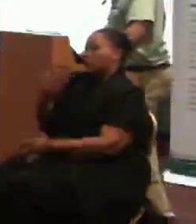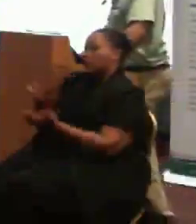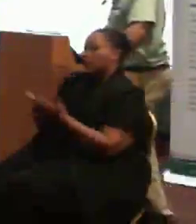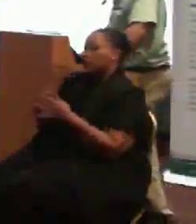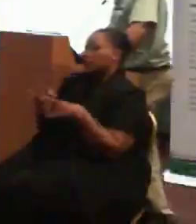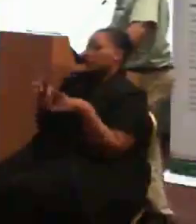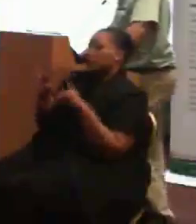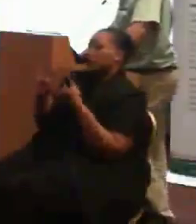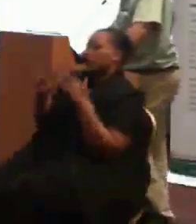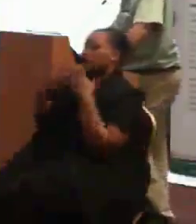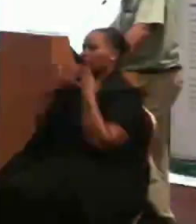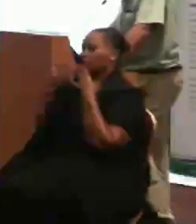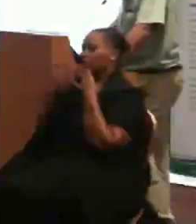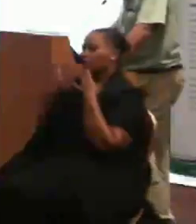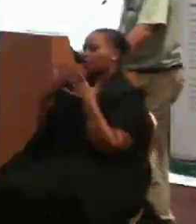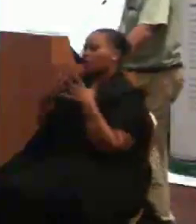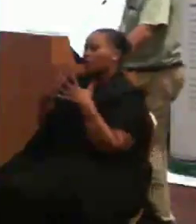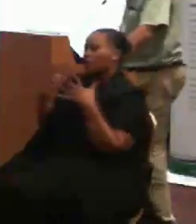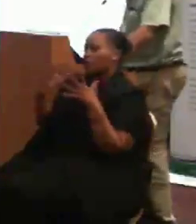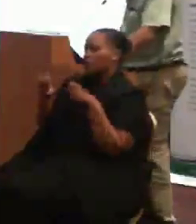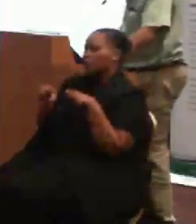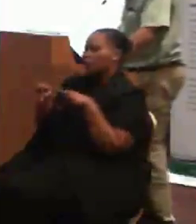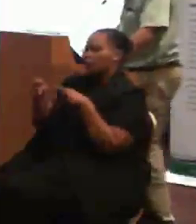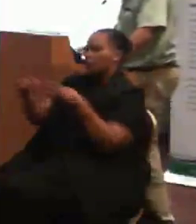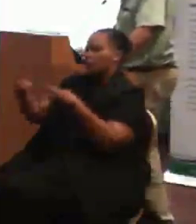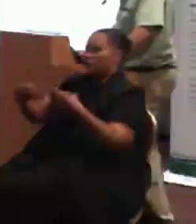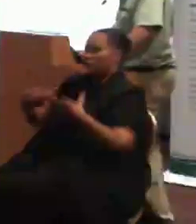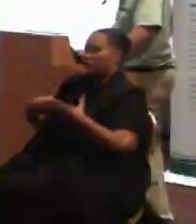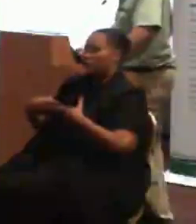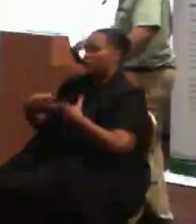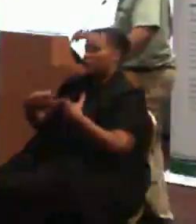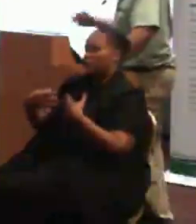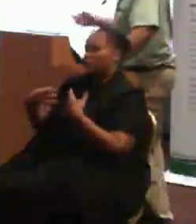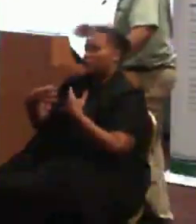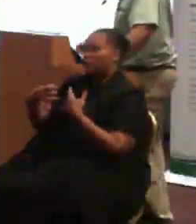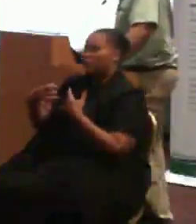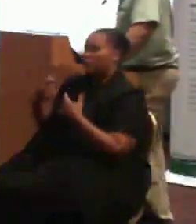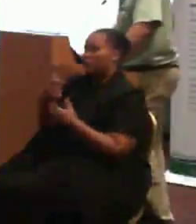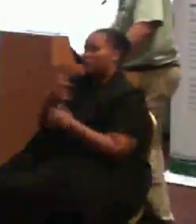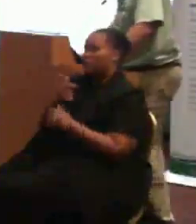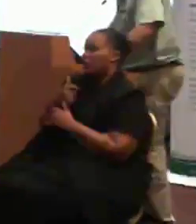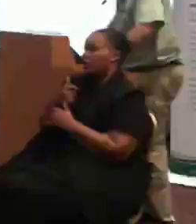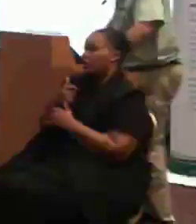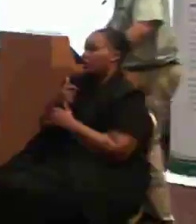Chairperson, thank you very much for the opportunity. I will have a few